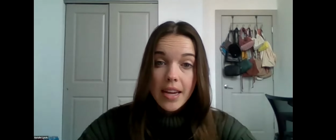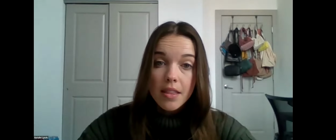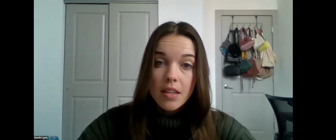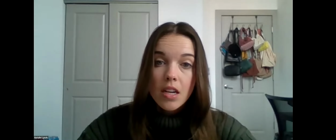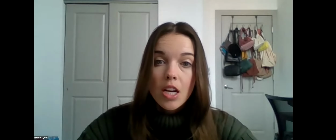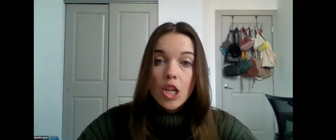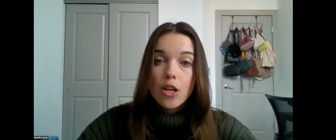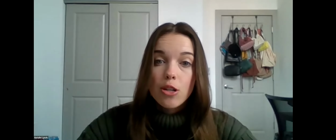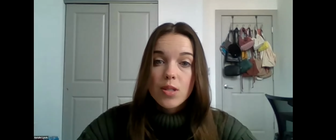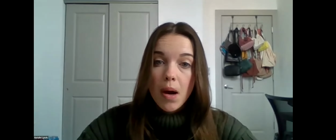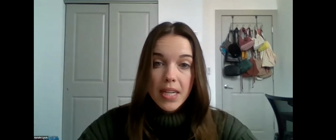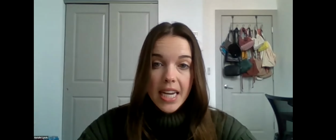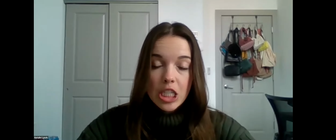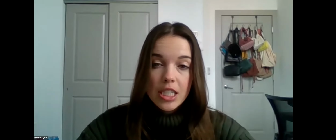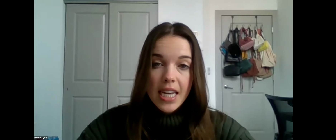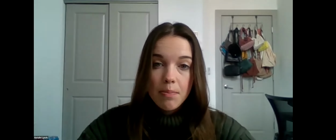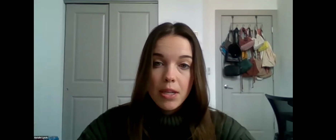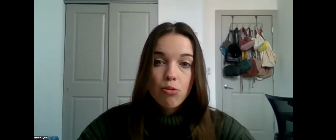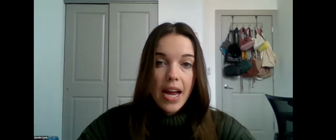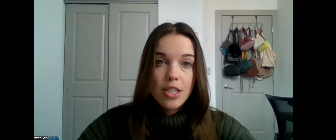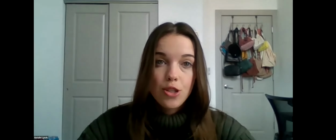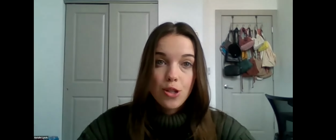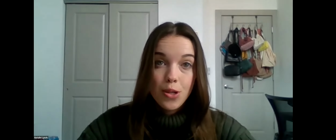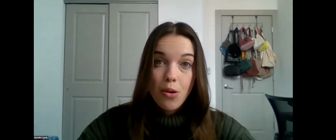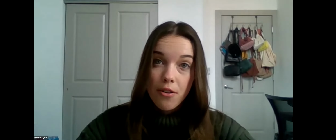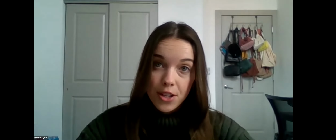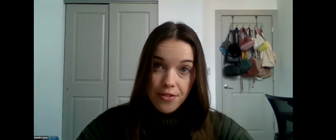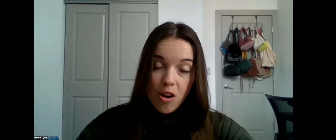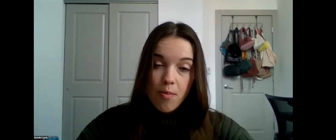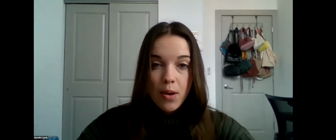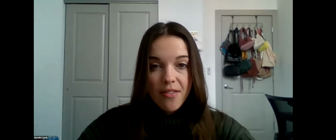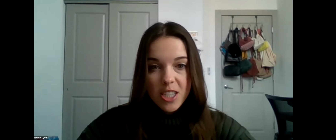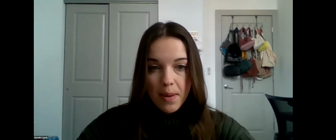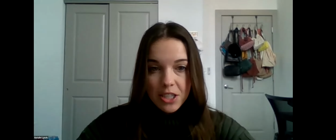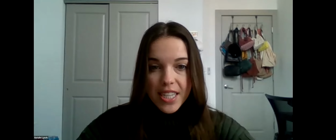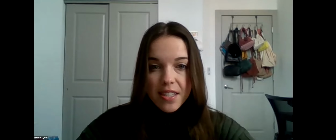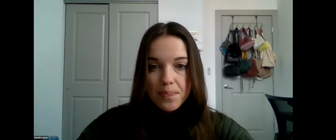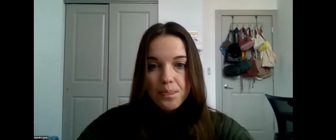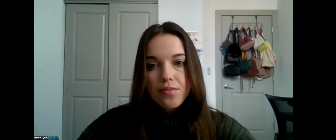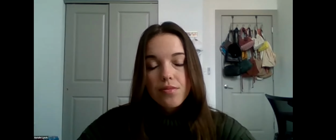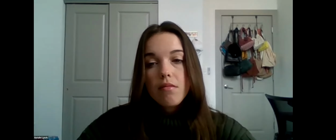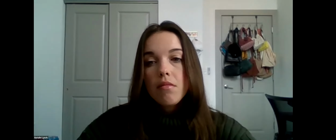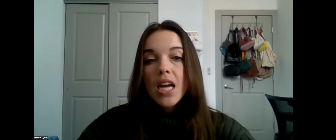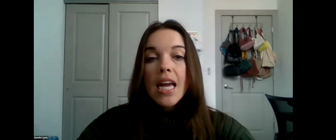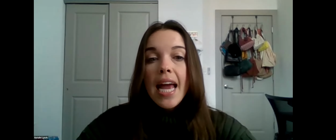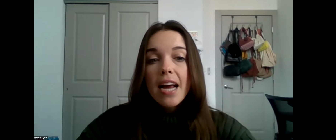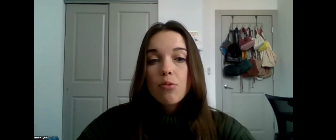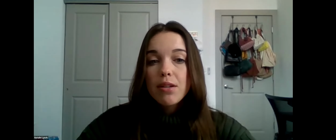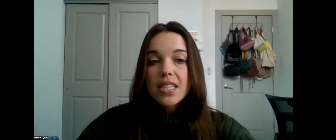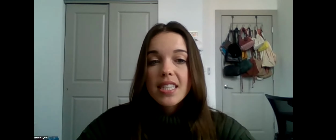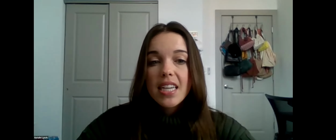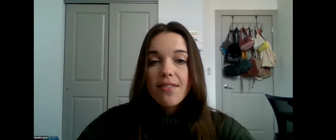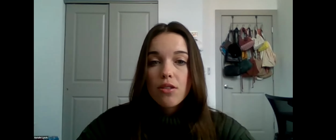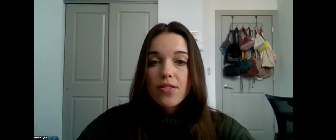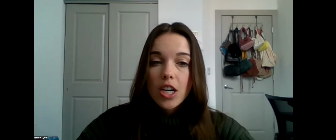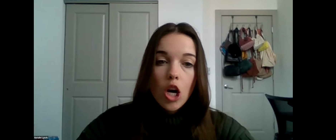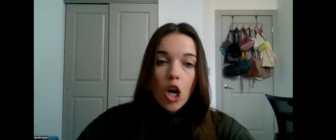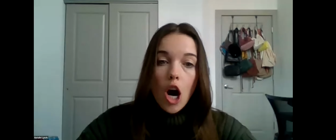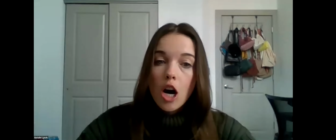publication length, those publications can be read to you over the phone by one of our specialists. And we